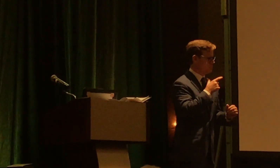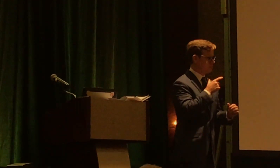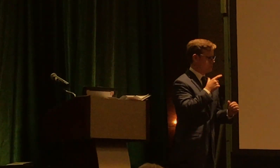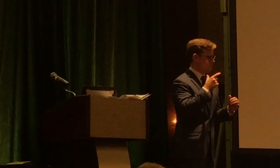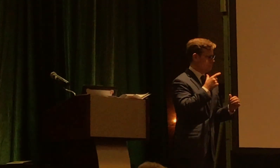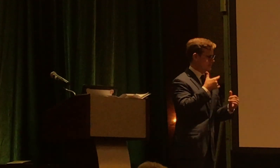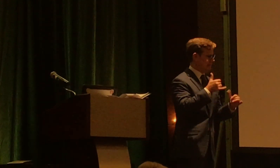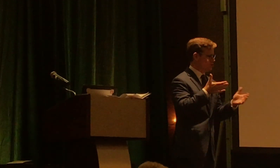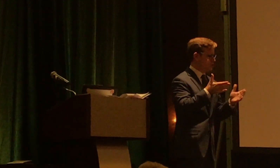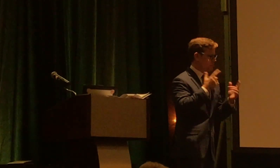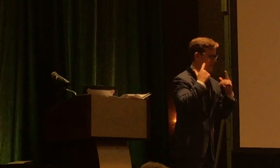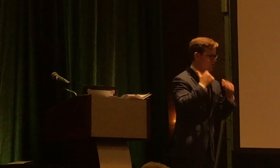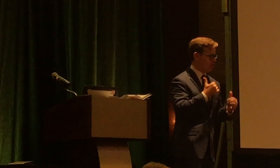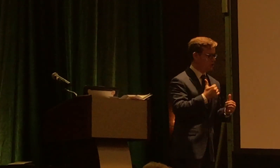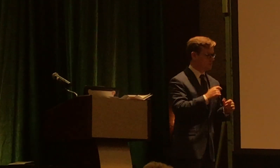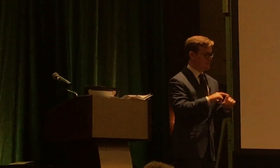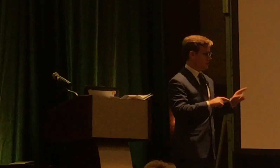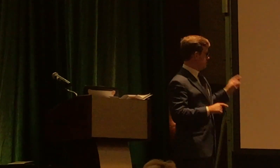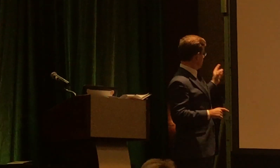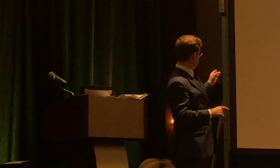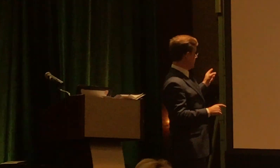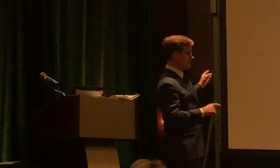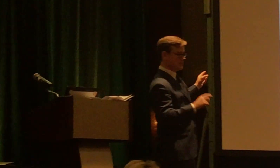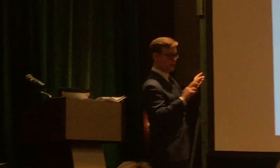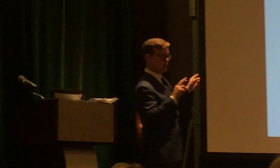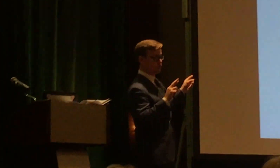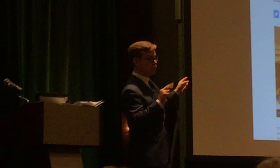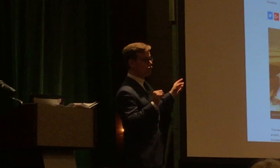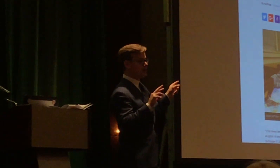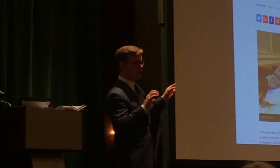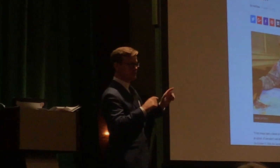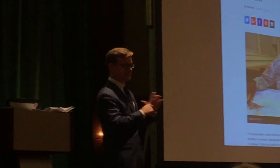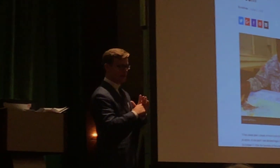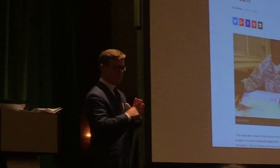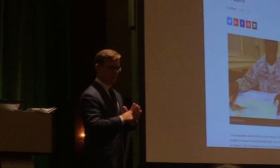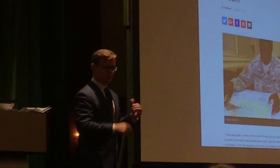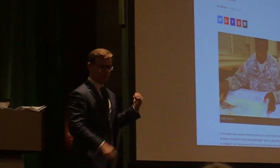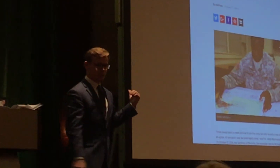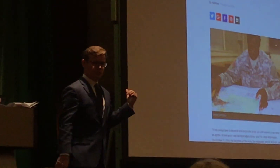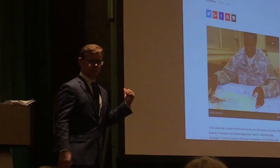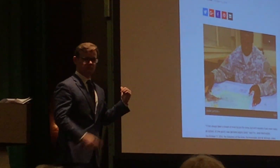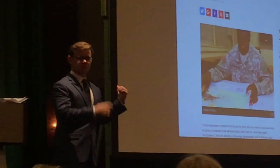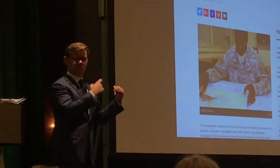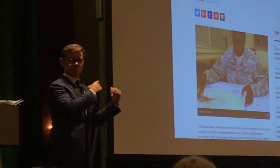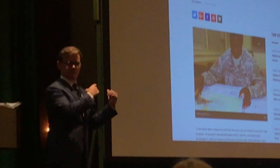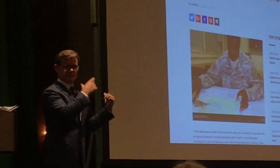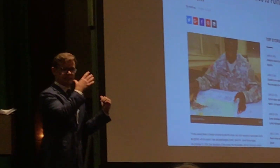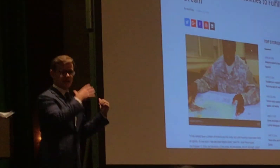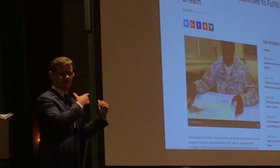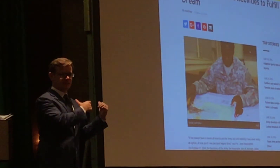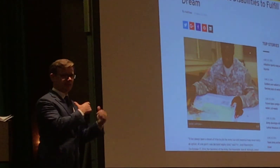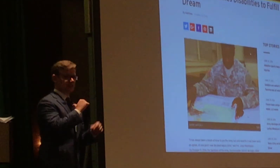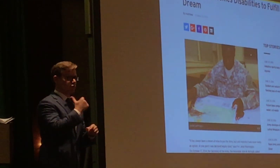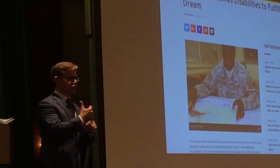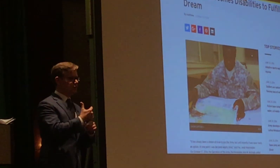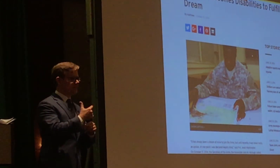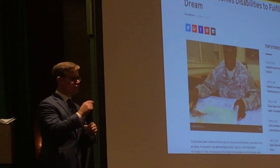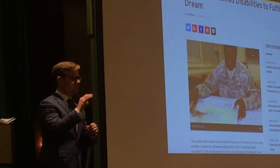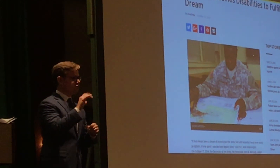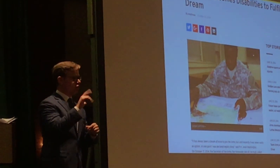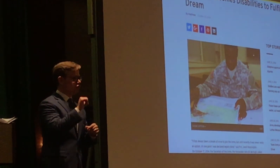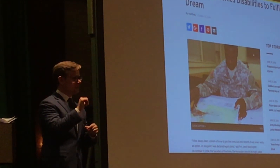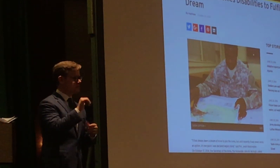I know there are many demonstration programs within the military, and this is related to hearing loss.